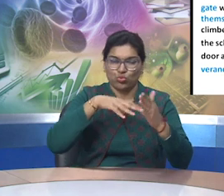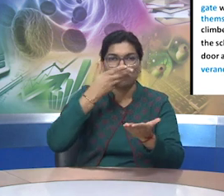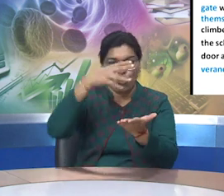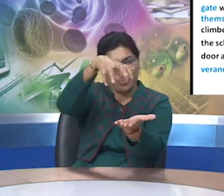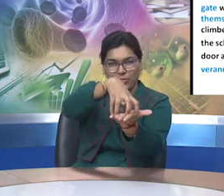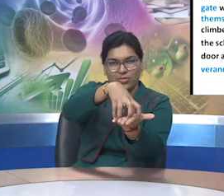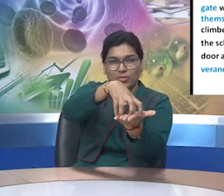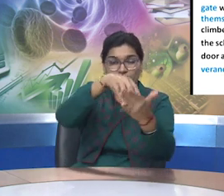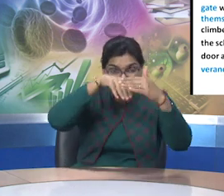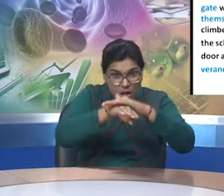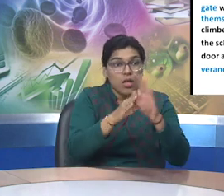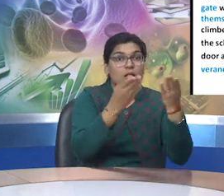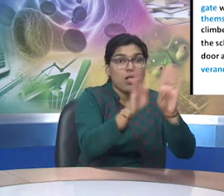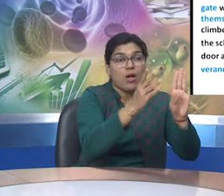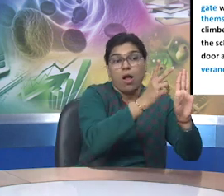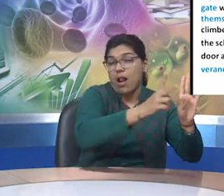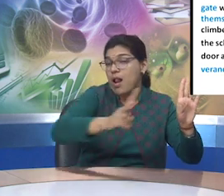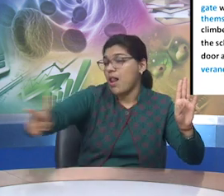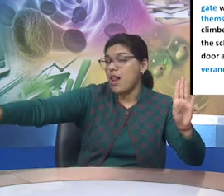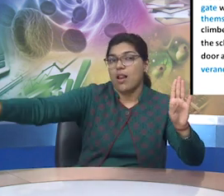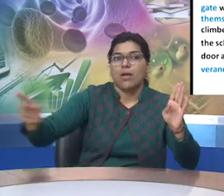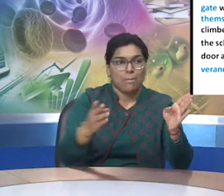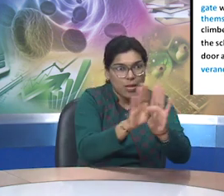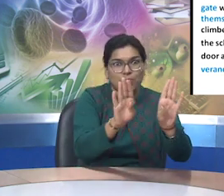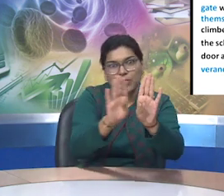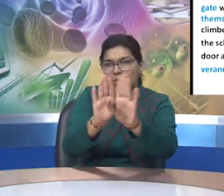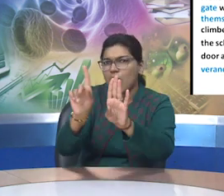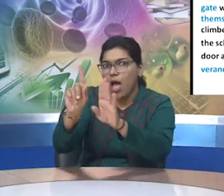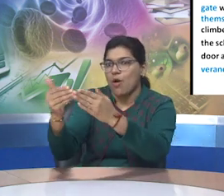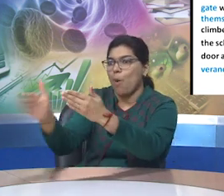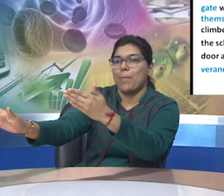I climbed up the steps of the